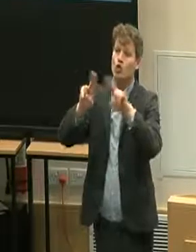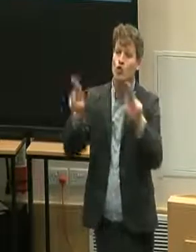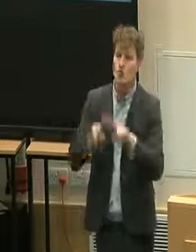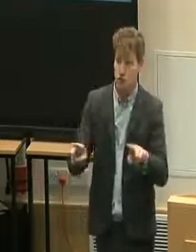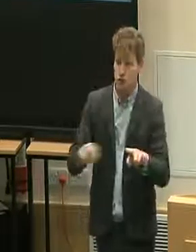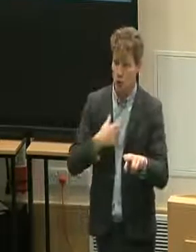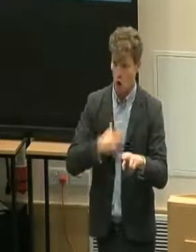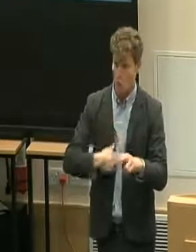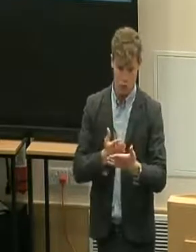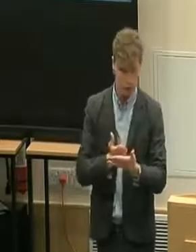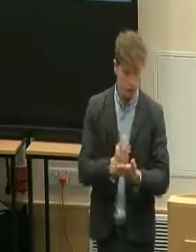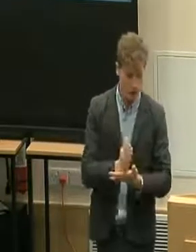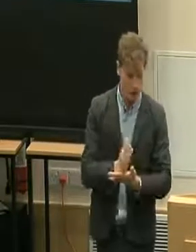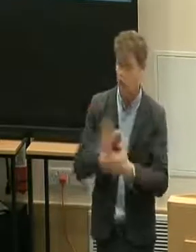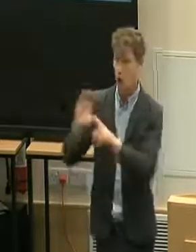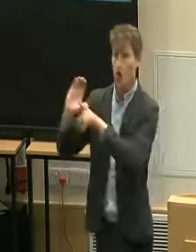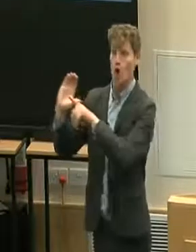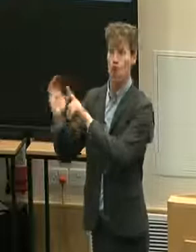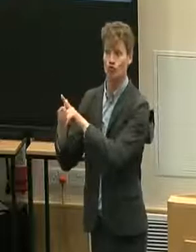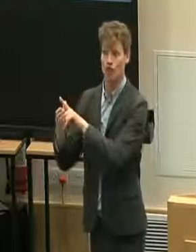can't have both. You simply cannot have both.